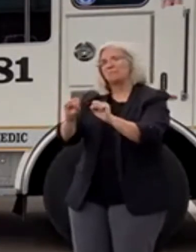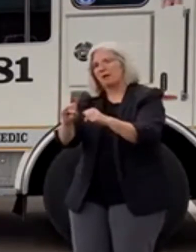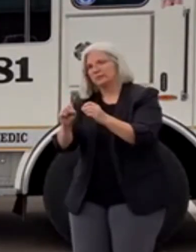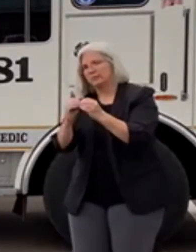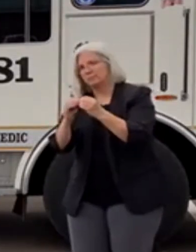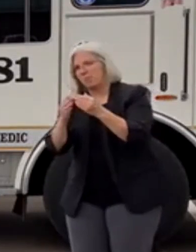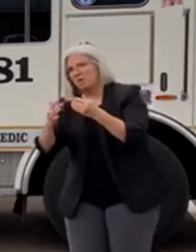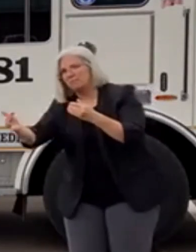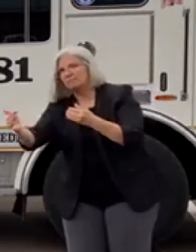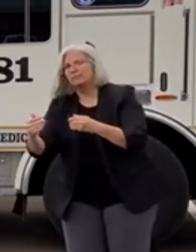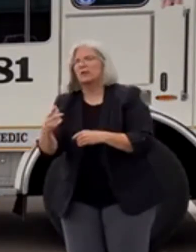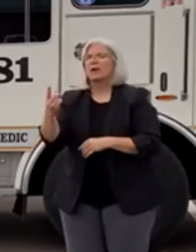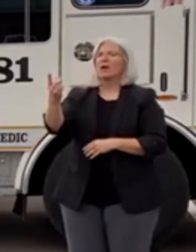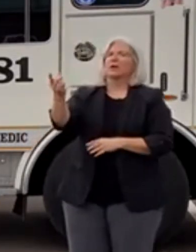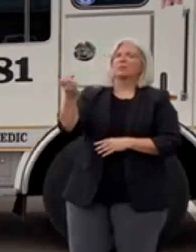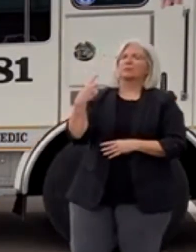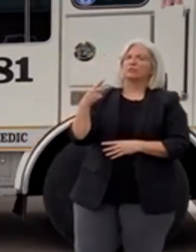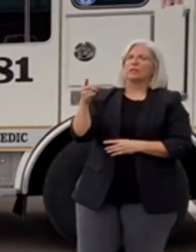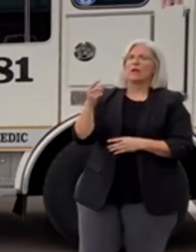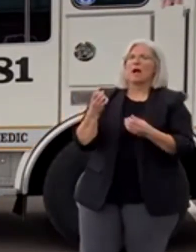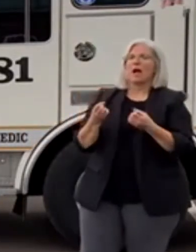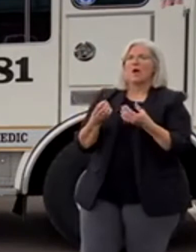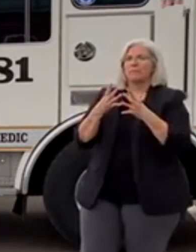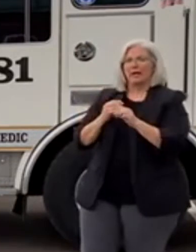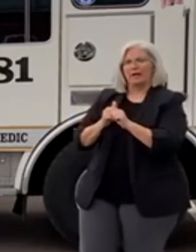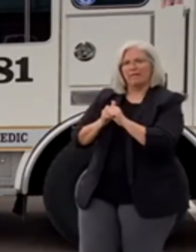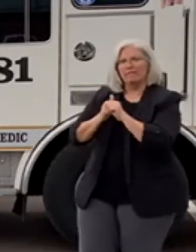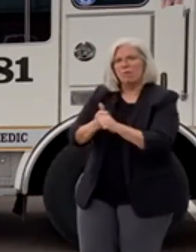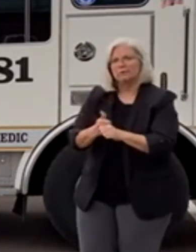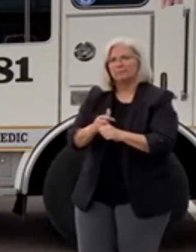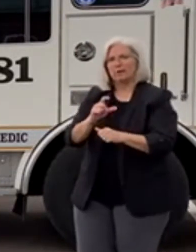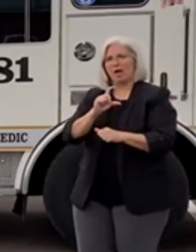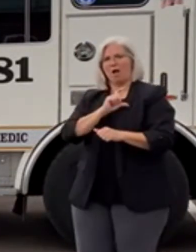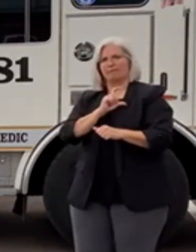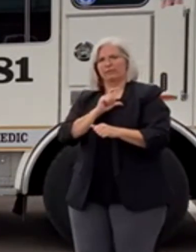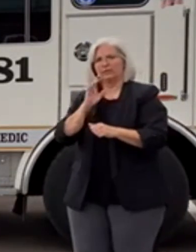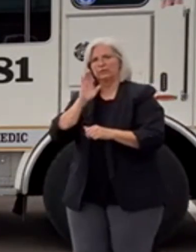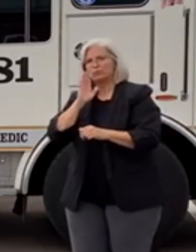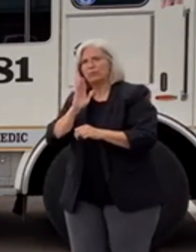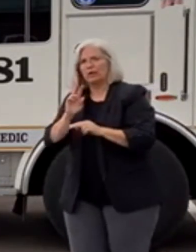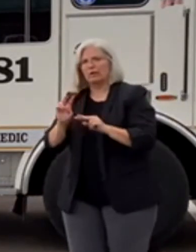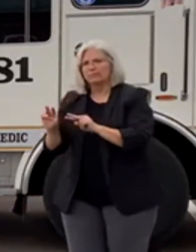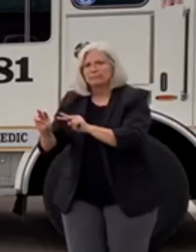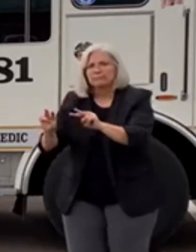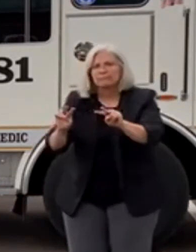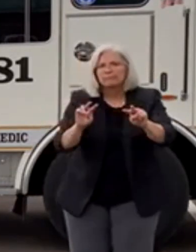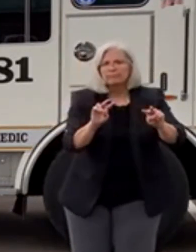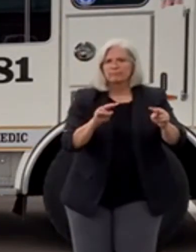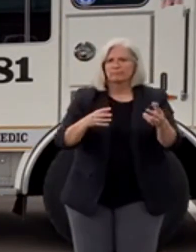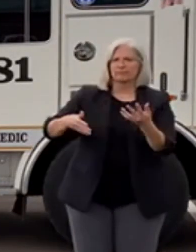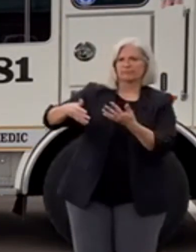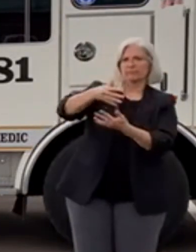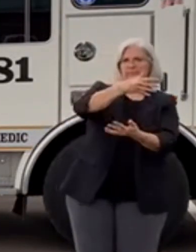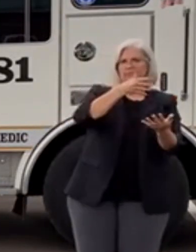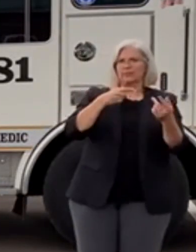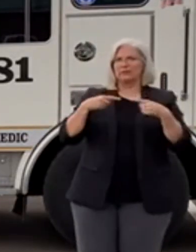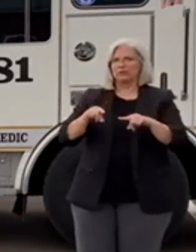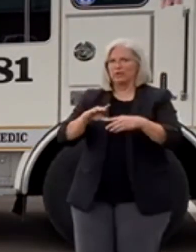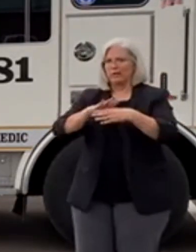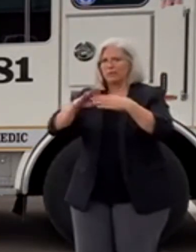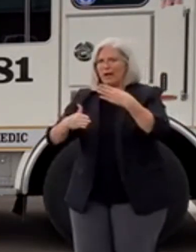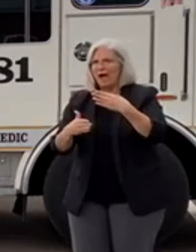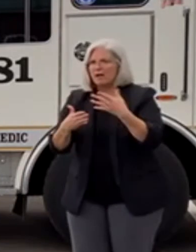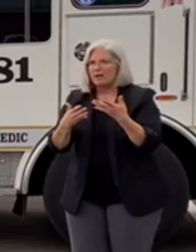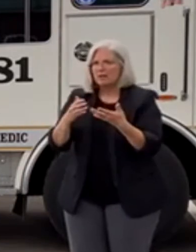How many enforcement officers will be out on a daily basis through the weekend? And are there certain areas that the county will